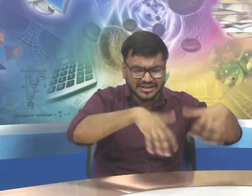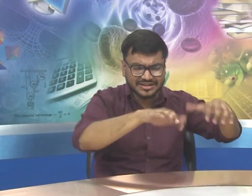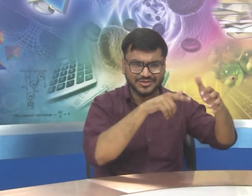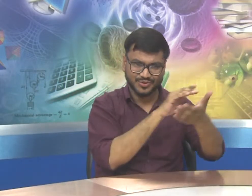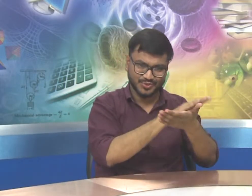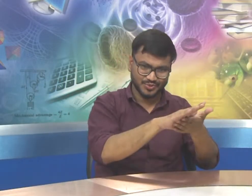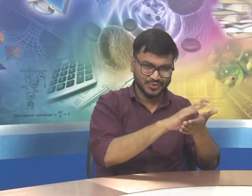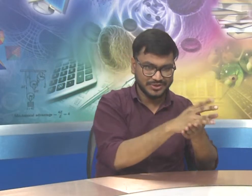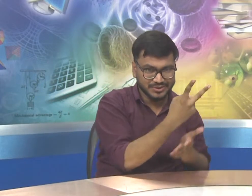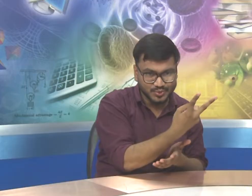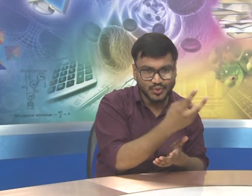CO2,